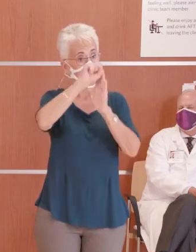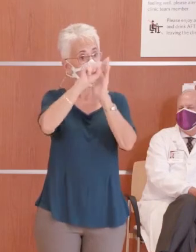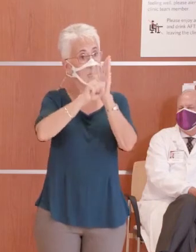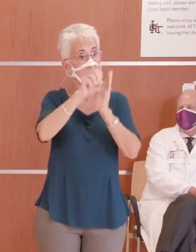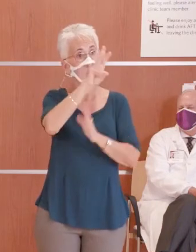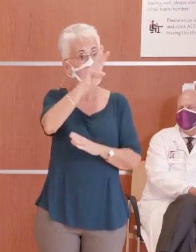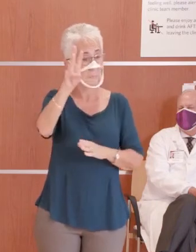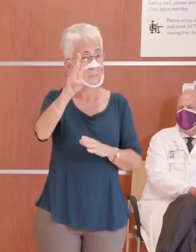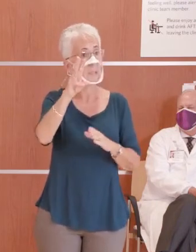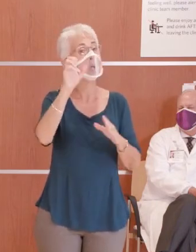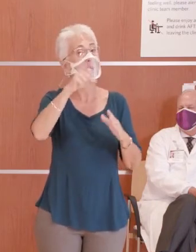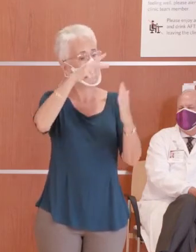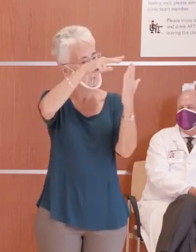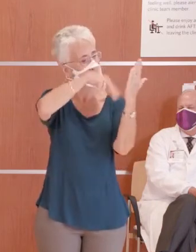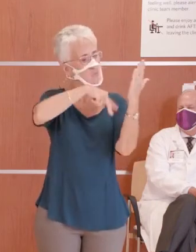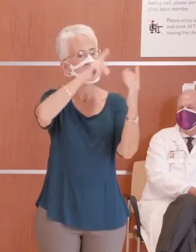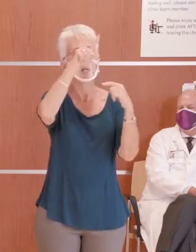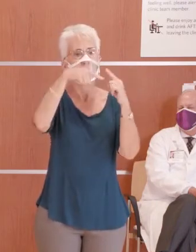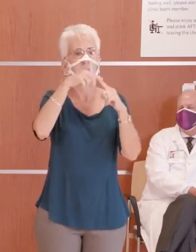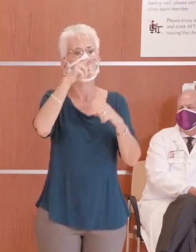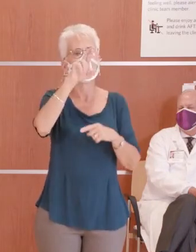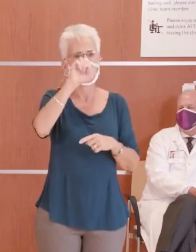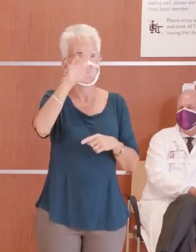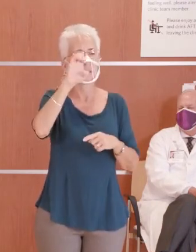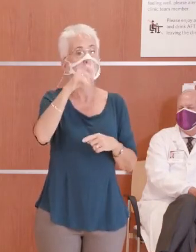and ethnicity data. You can find it at